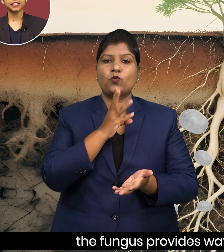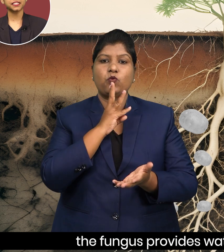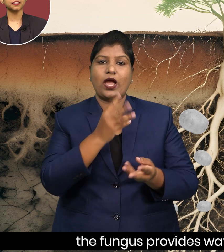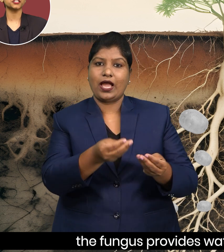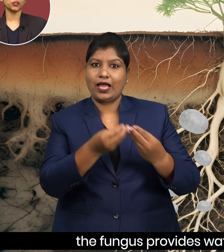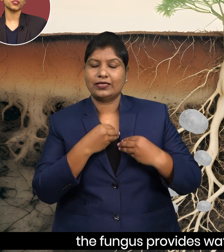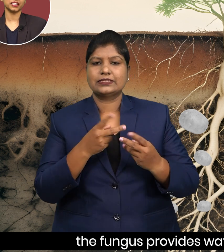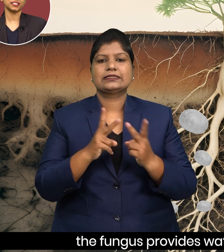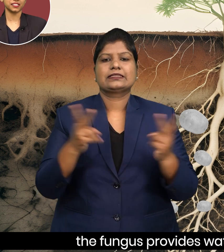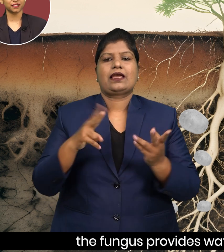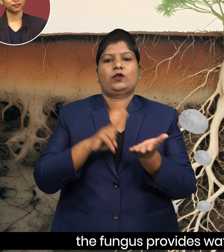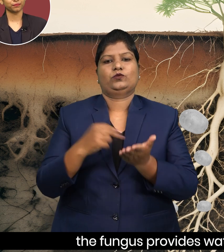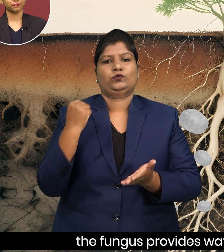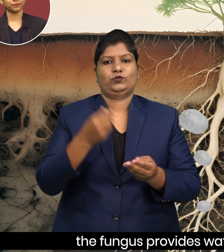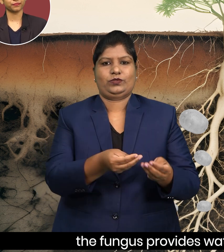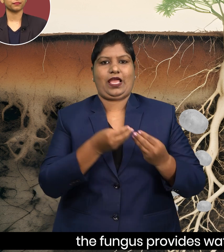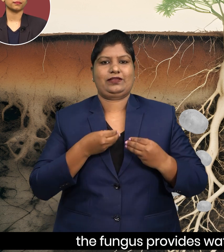and certain nutrients.